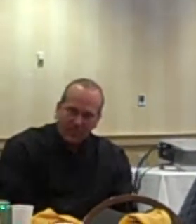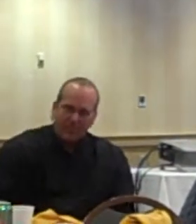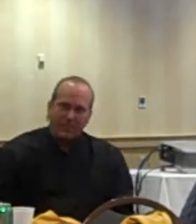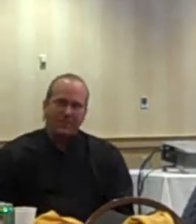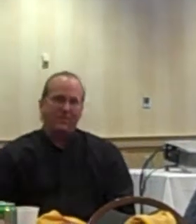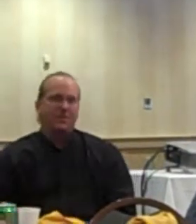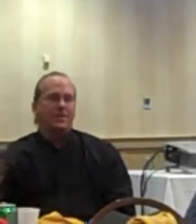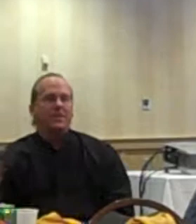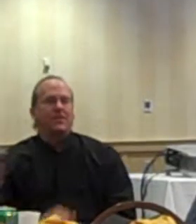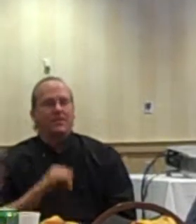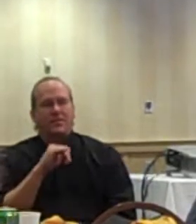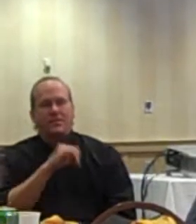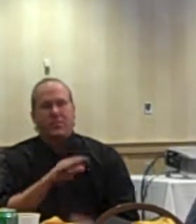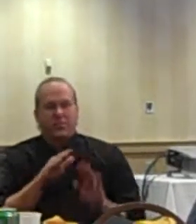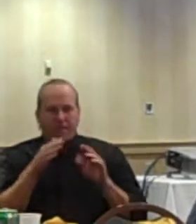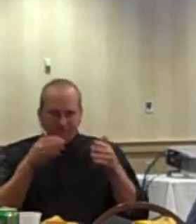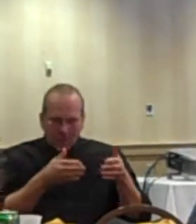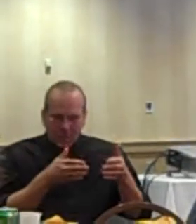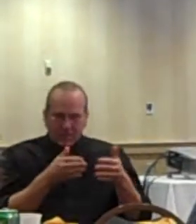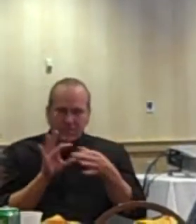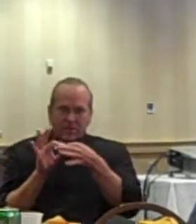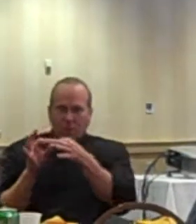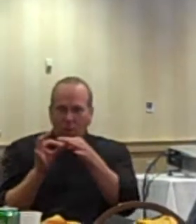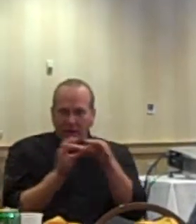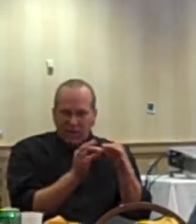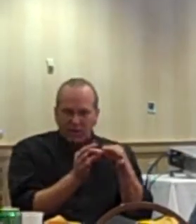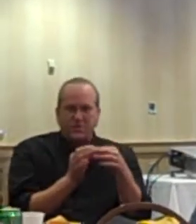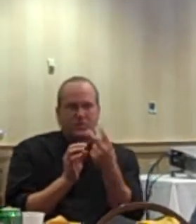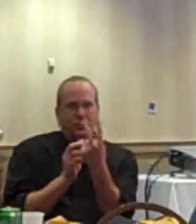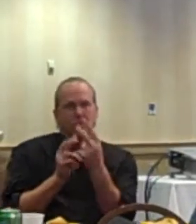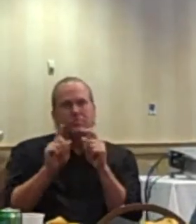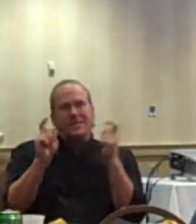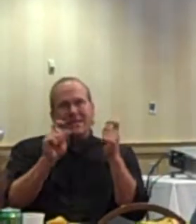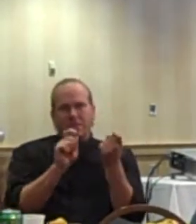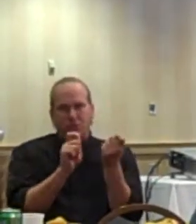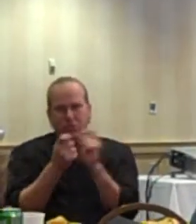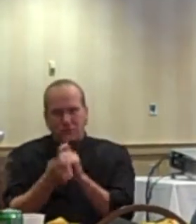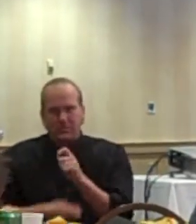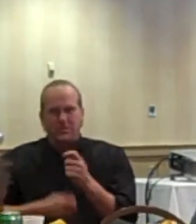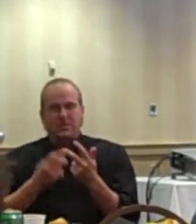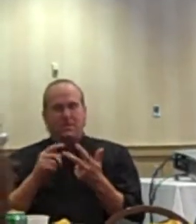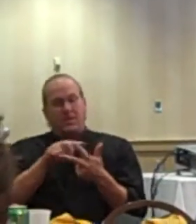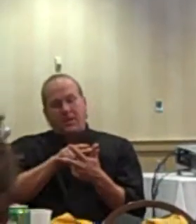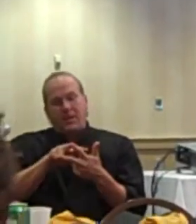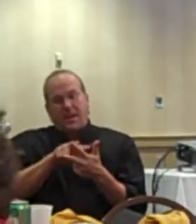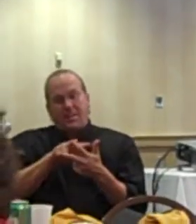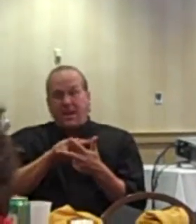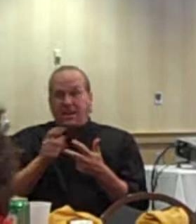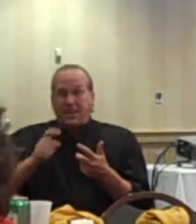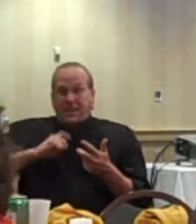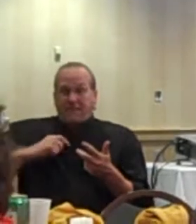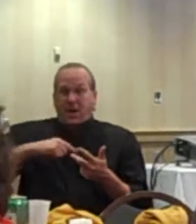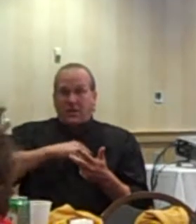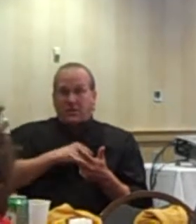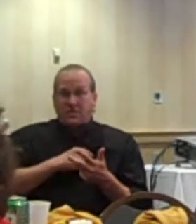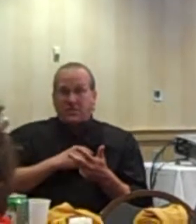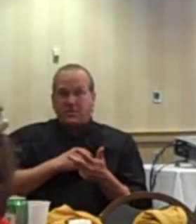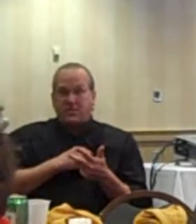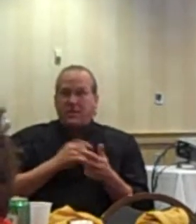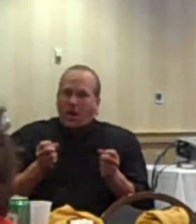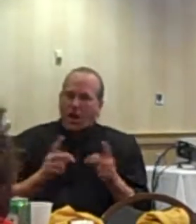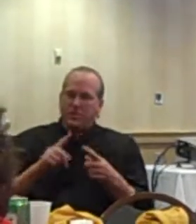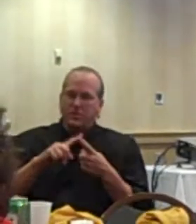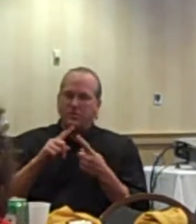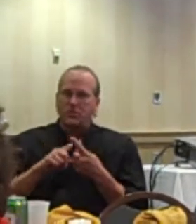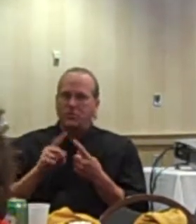So focus and coherence, two big shifts and tall orders, and what they buy us is an opportunity